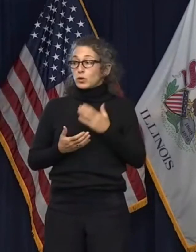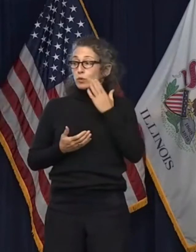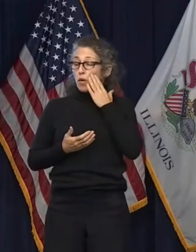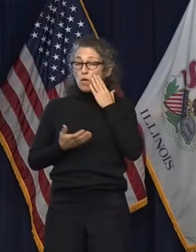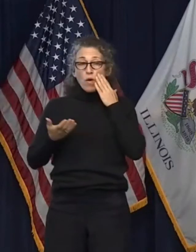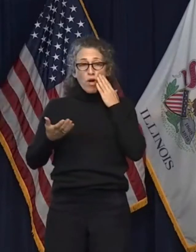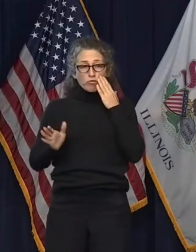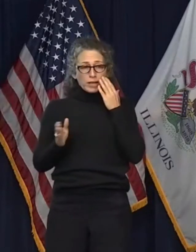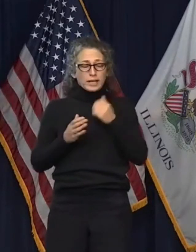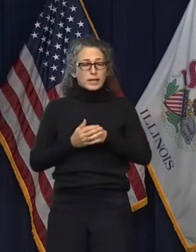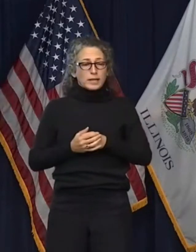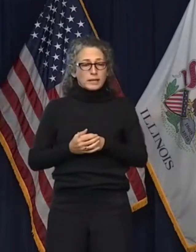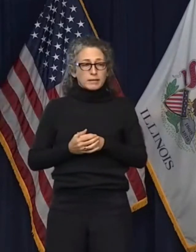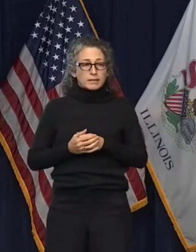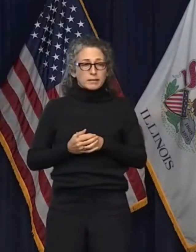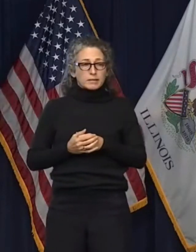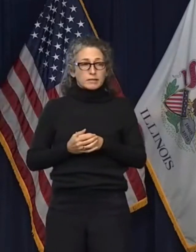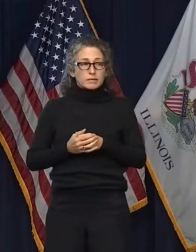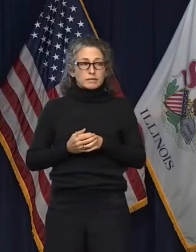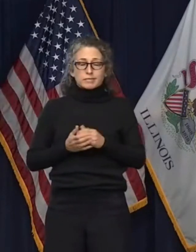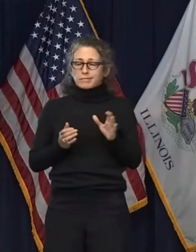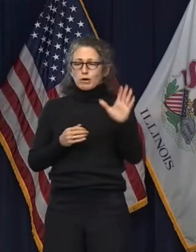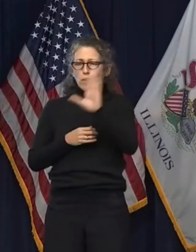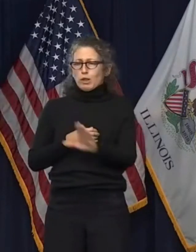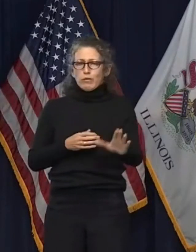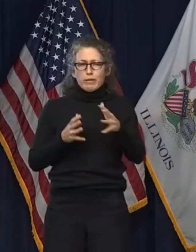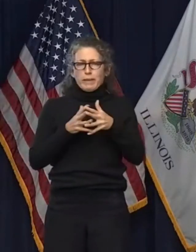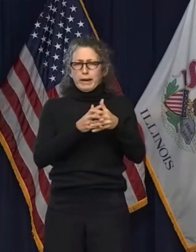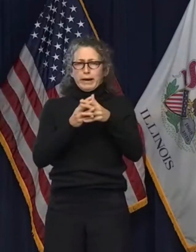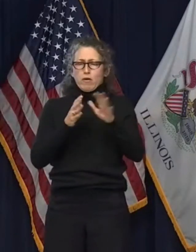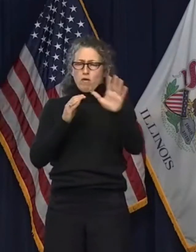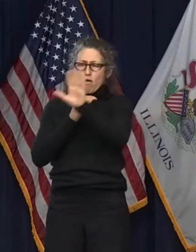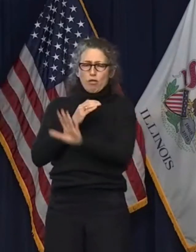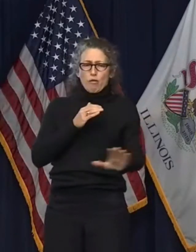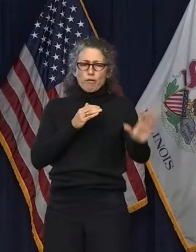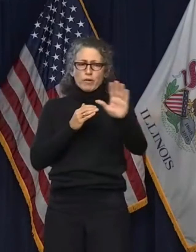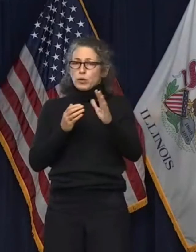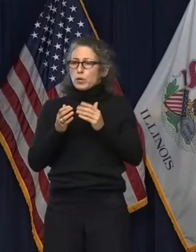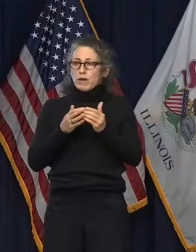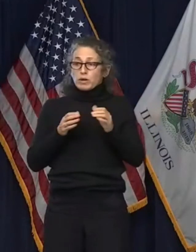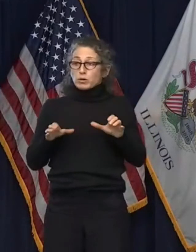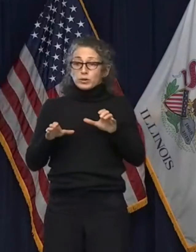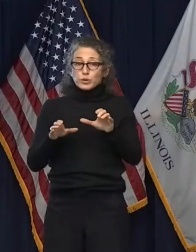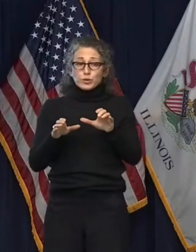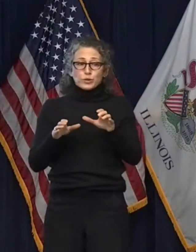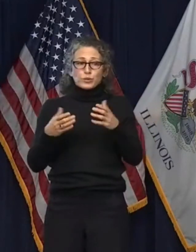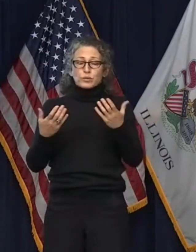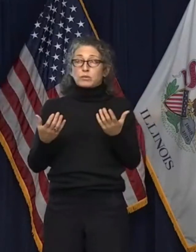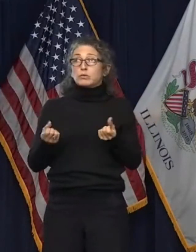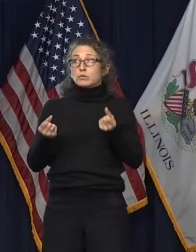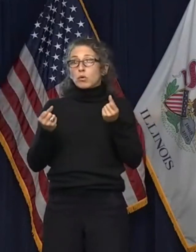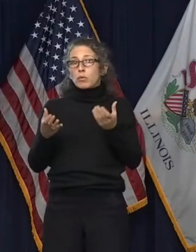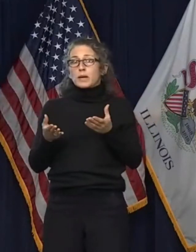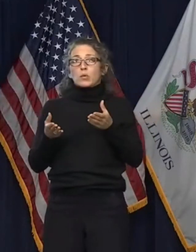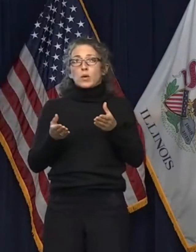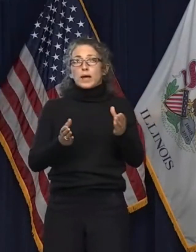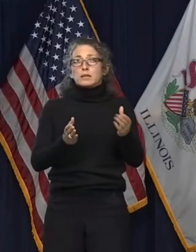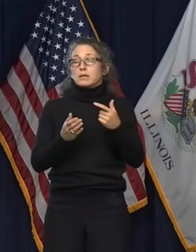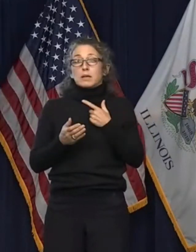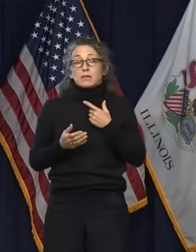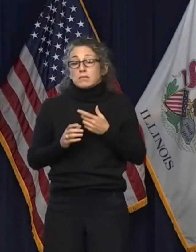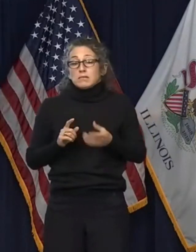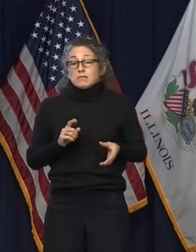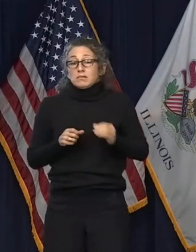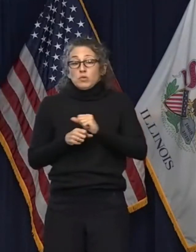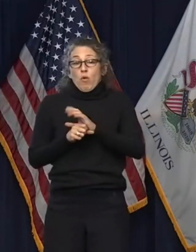tell, all over the country, no matter what you do, to a large degree, there just are so many ways that the virus can get